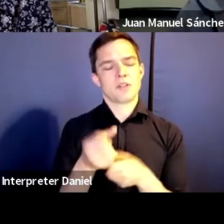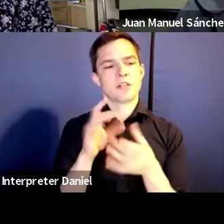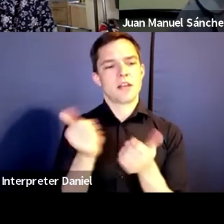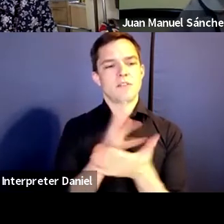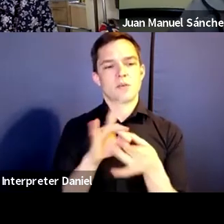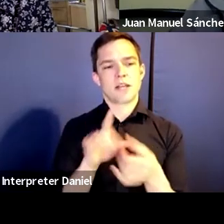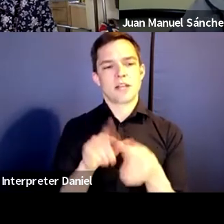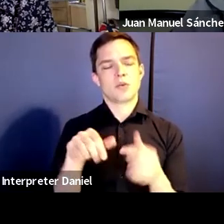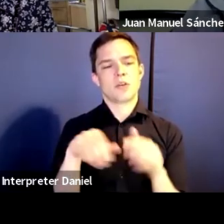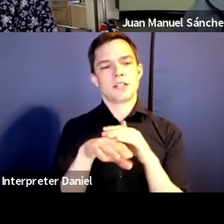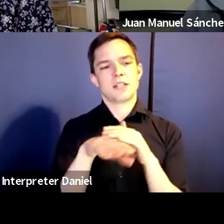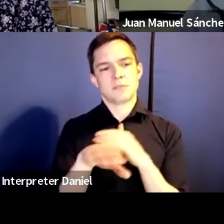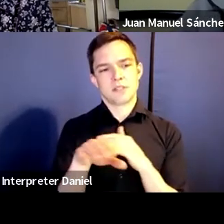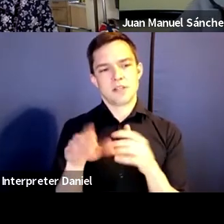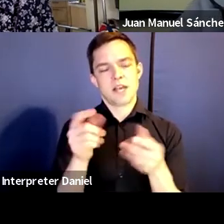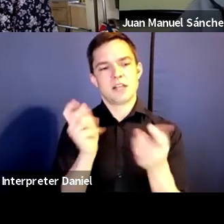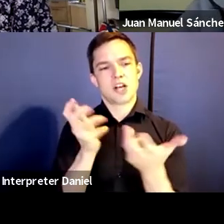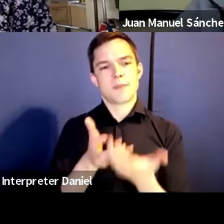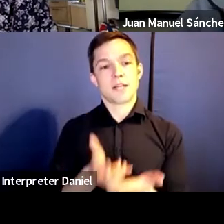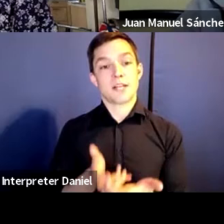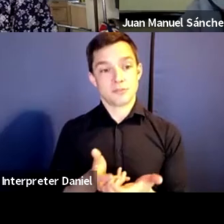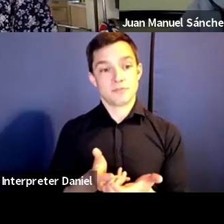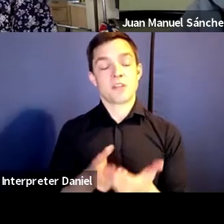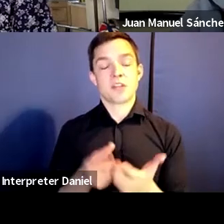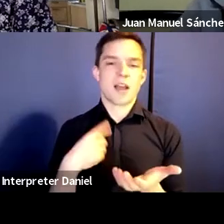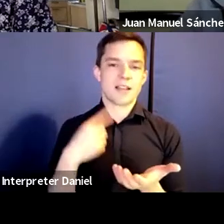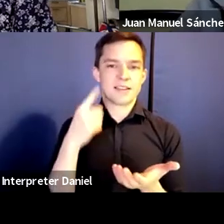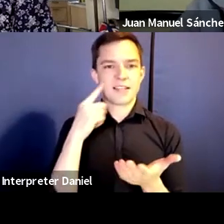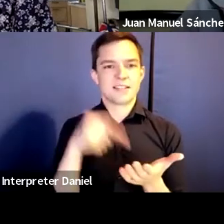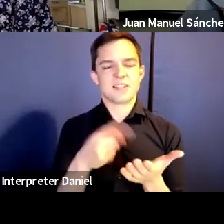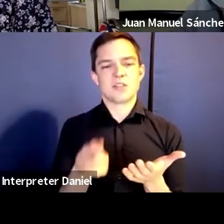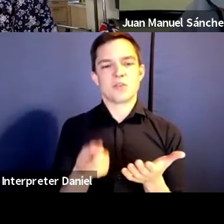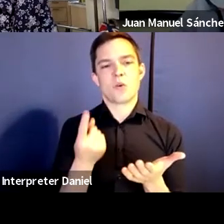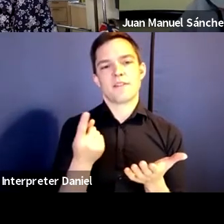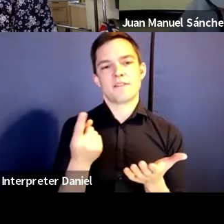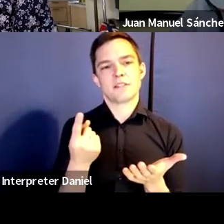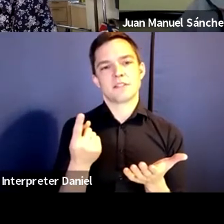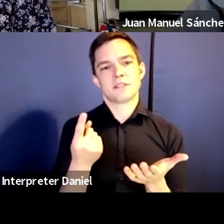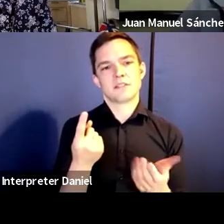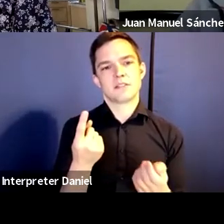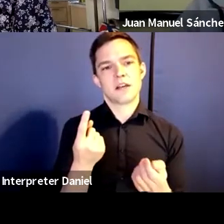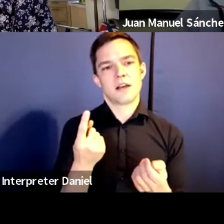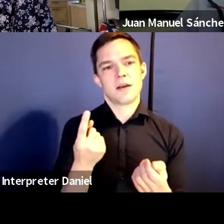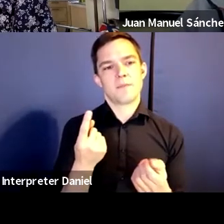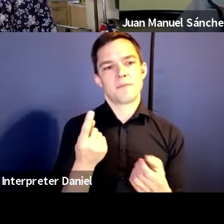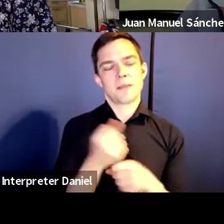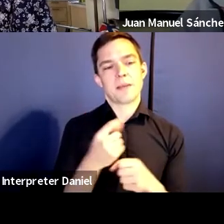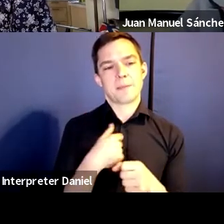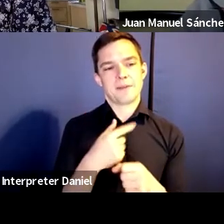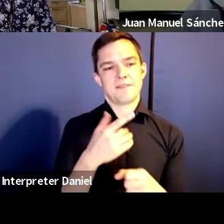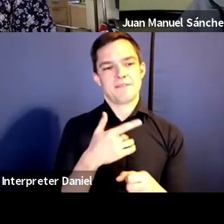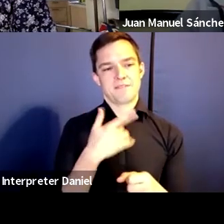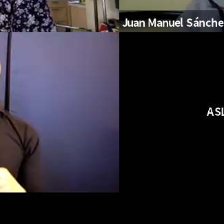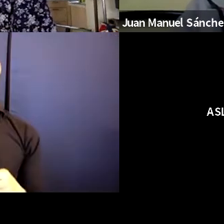accessibility and reasonable accommodation. So I think this is one of the make me so proud of